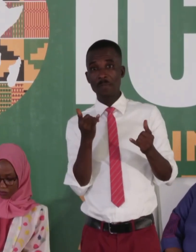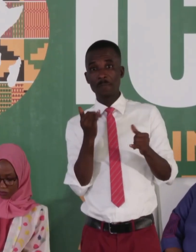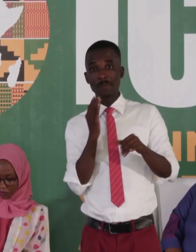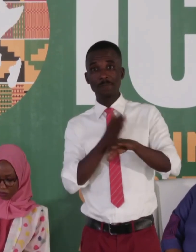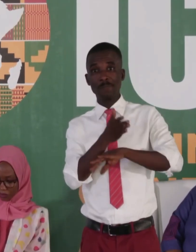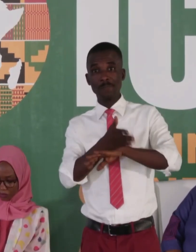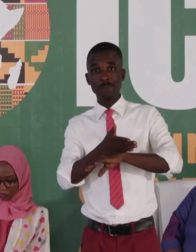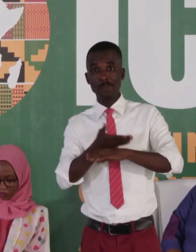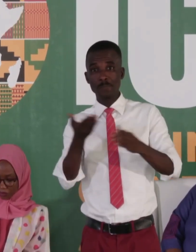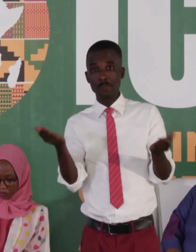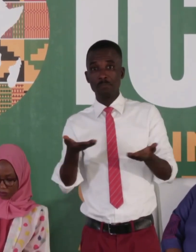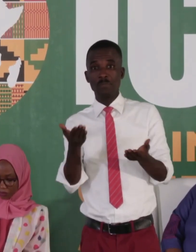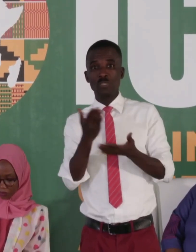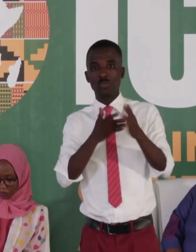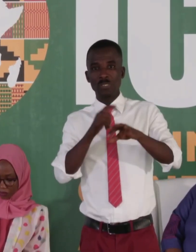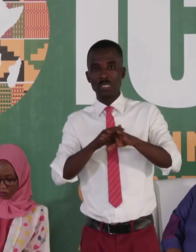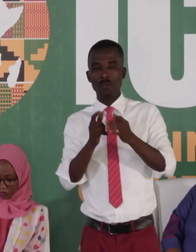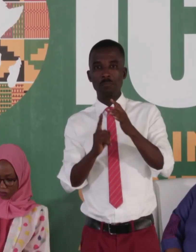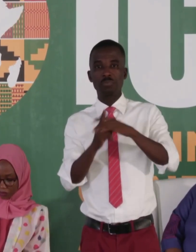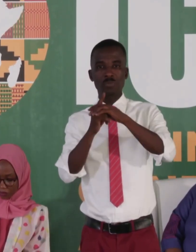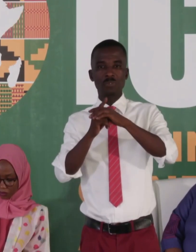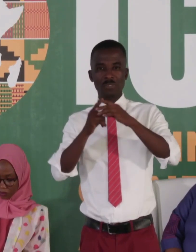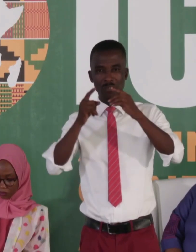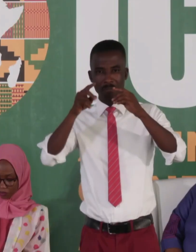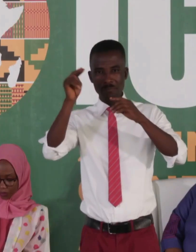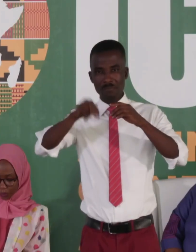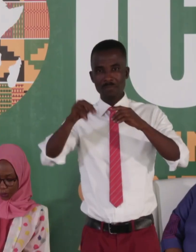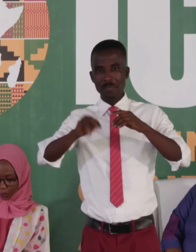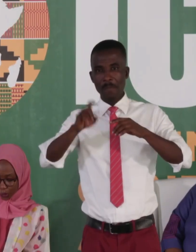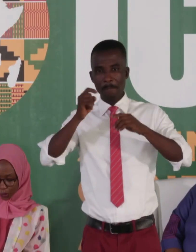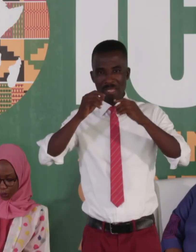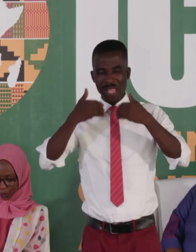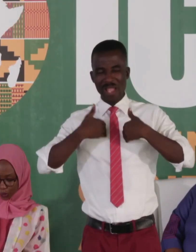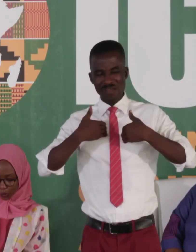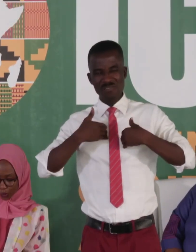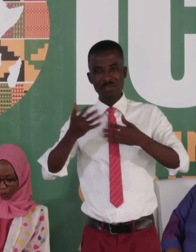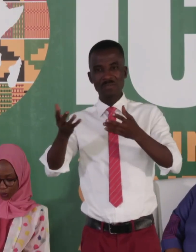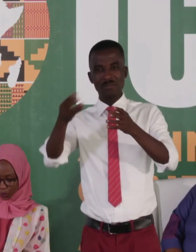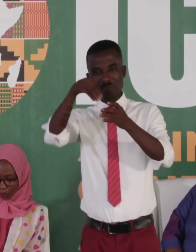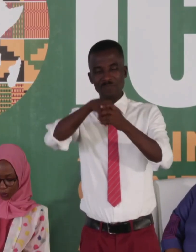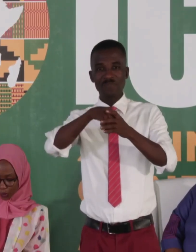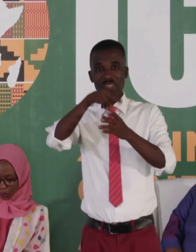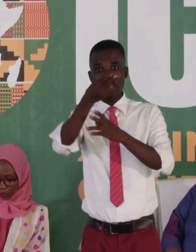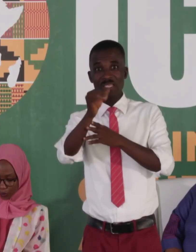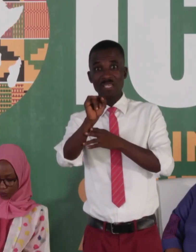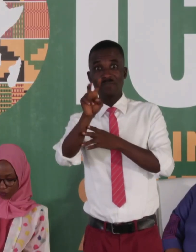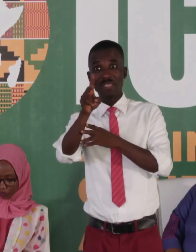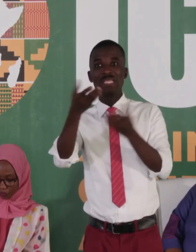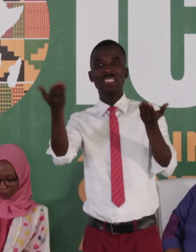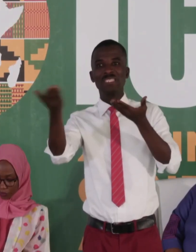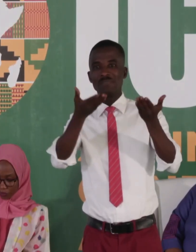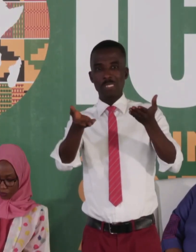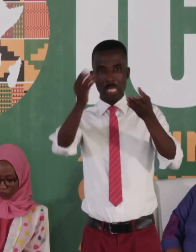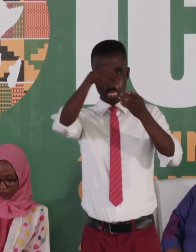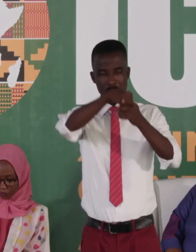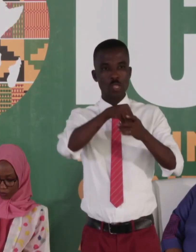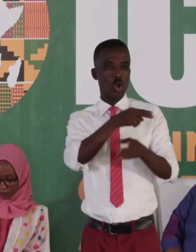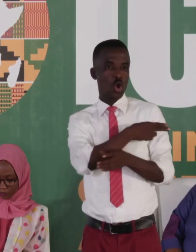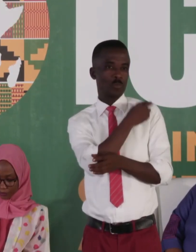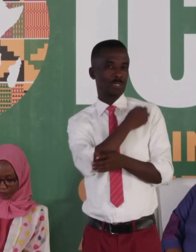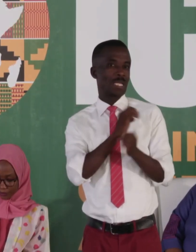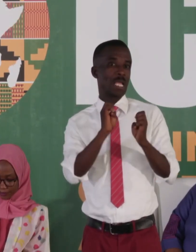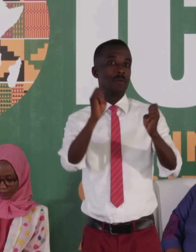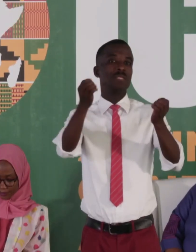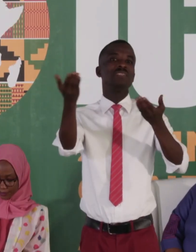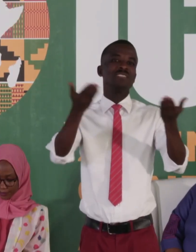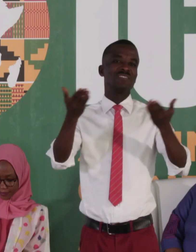Uncertainty can come in the form of conflict, and there's a need to have or to integrate HIV services into emergency systems at the district